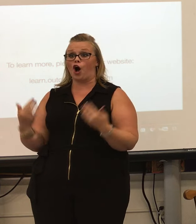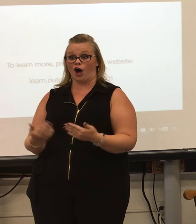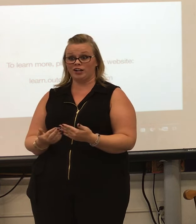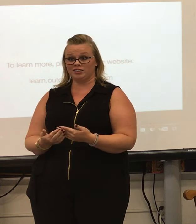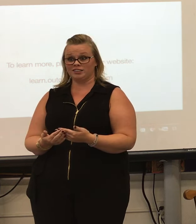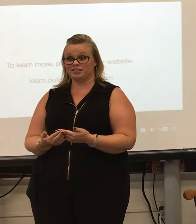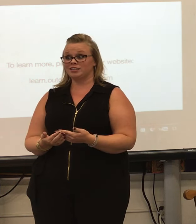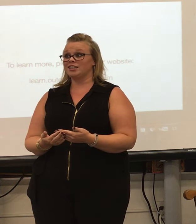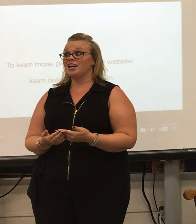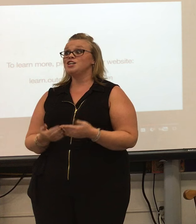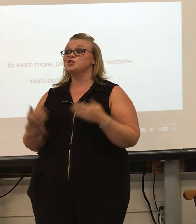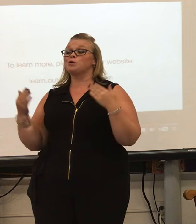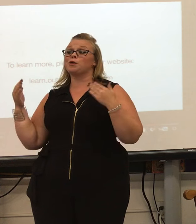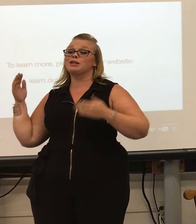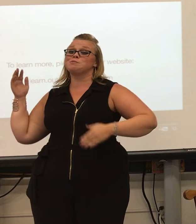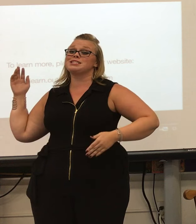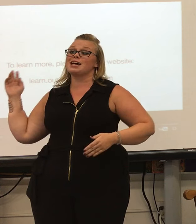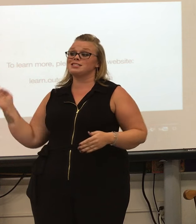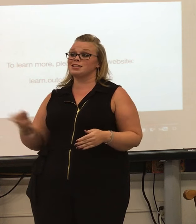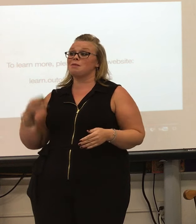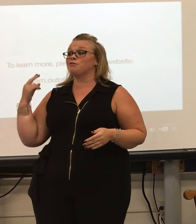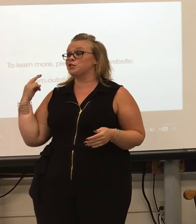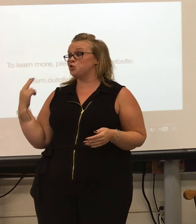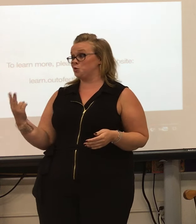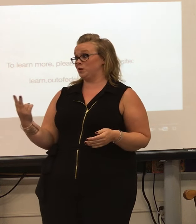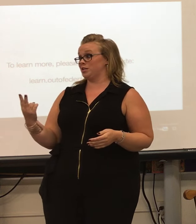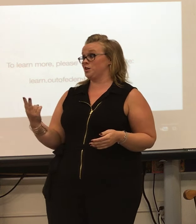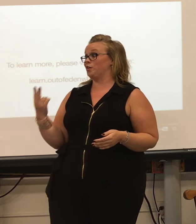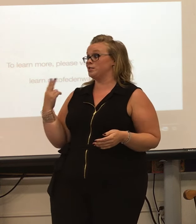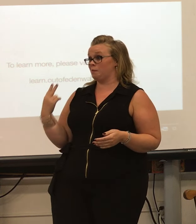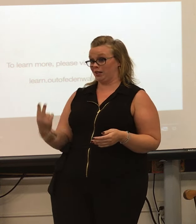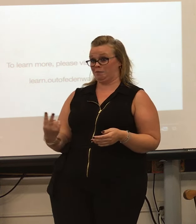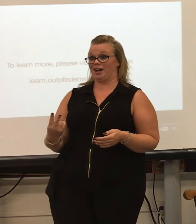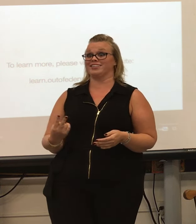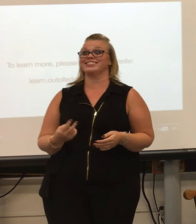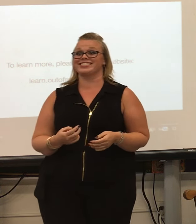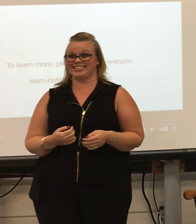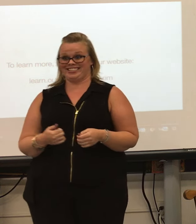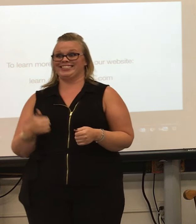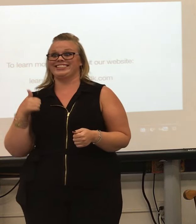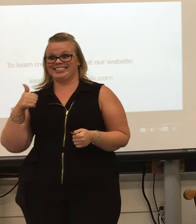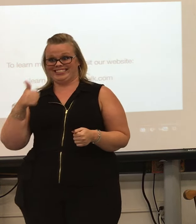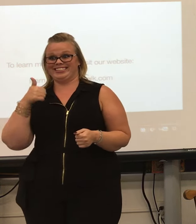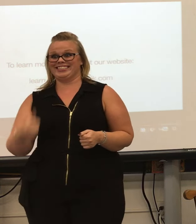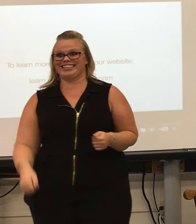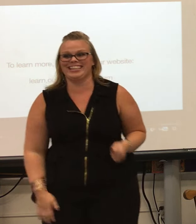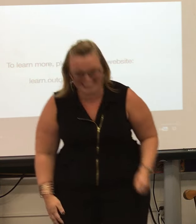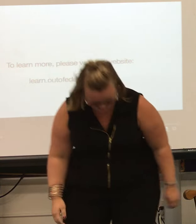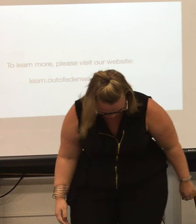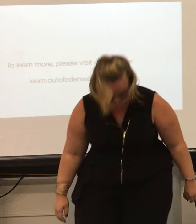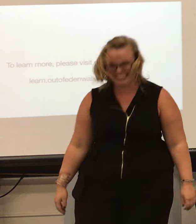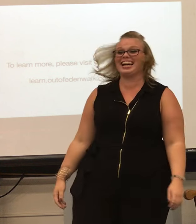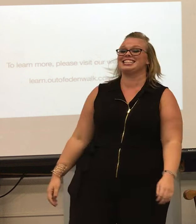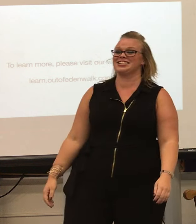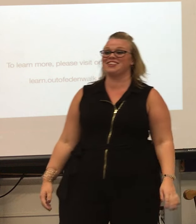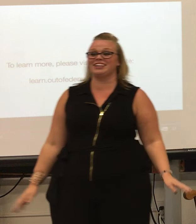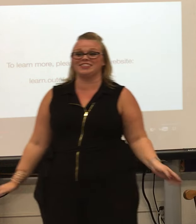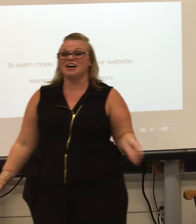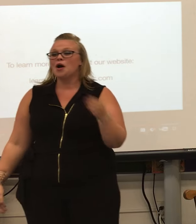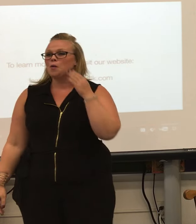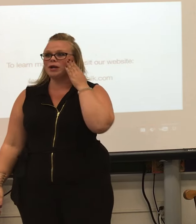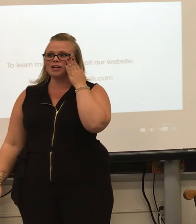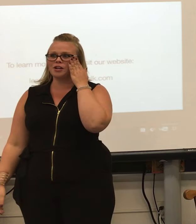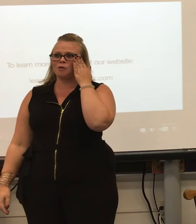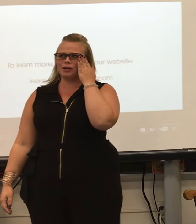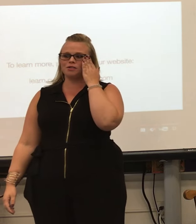catching on. So we're going to be testing them every 2 weeks on the spelling pattern. high five. Thank you. Yes, you're